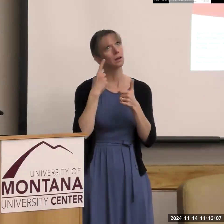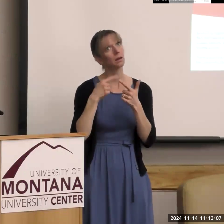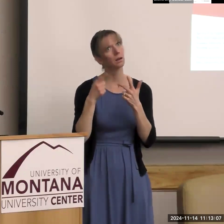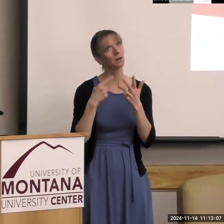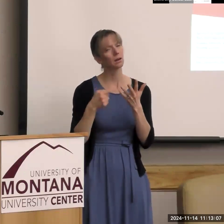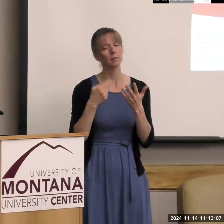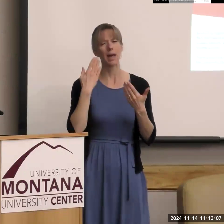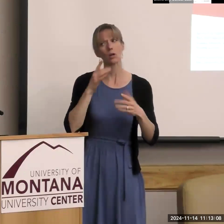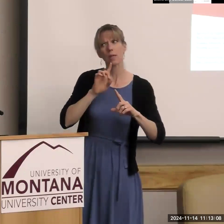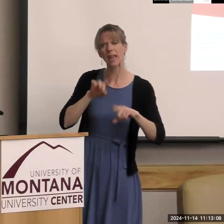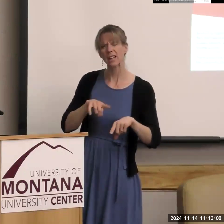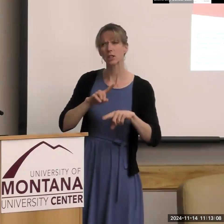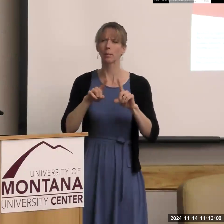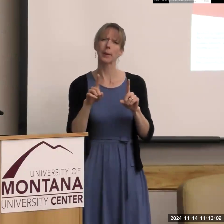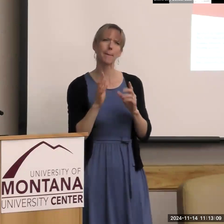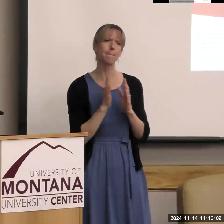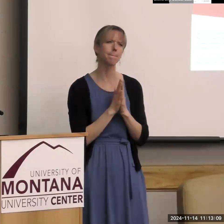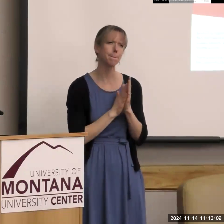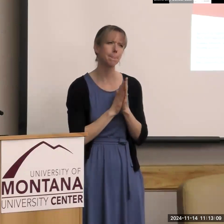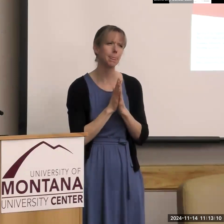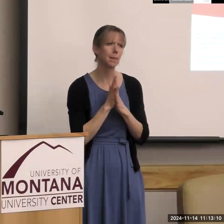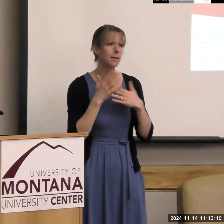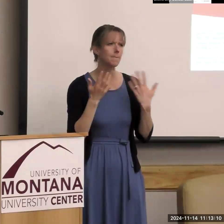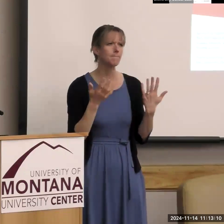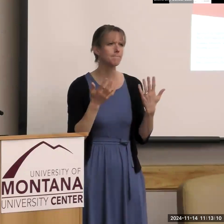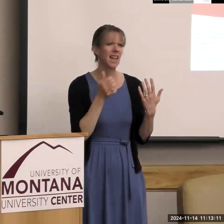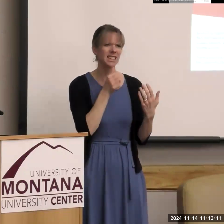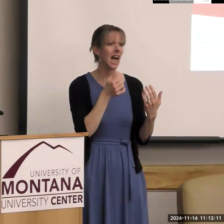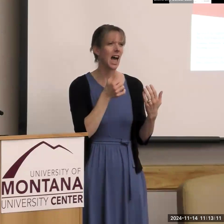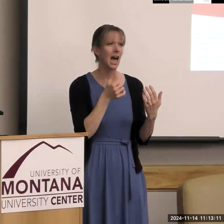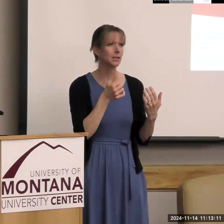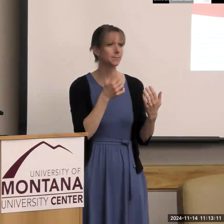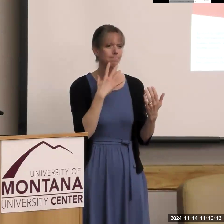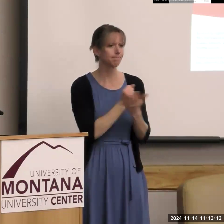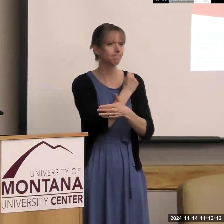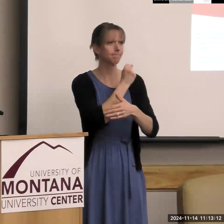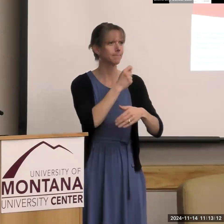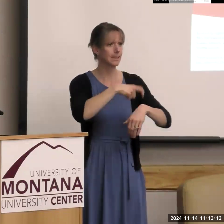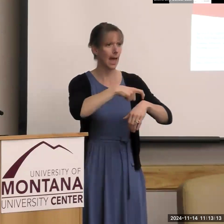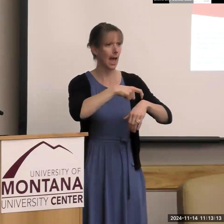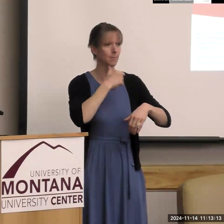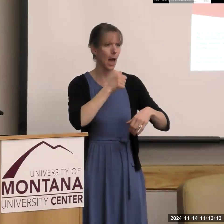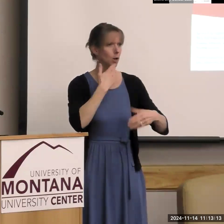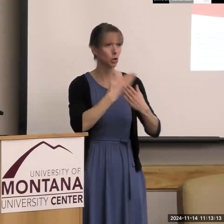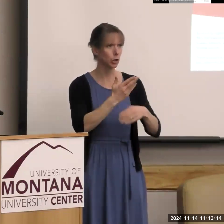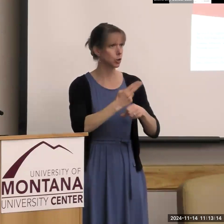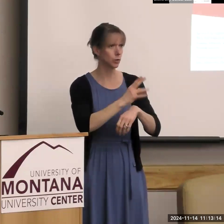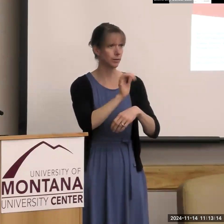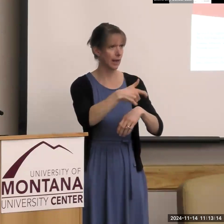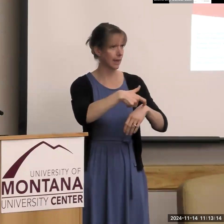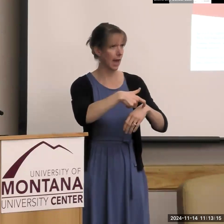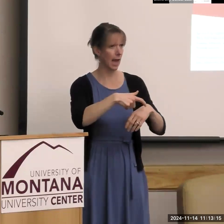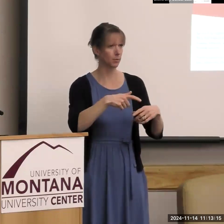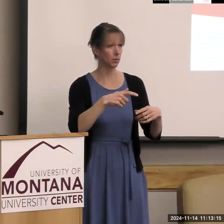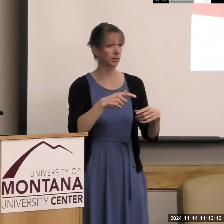know the answer, but like it's just not efficient and it's very frustrating. An example I'll give is,